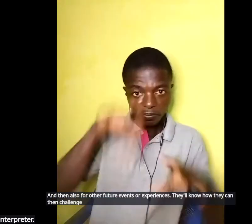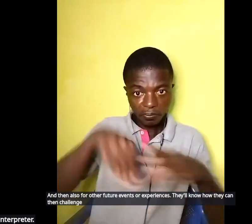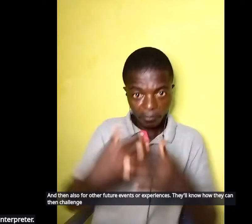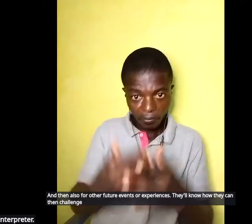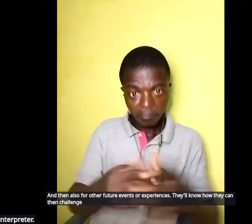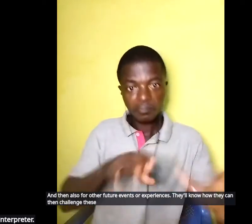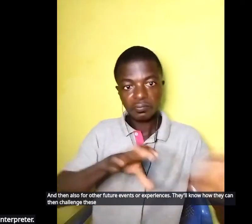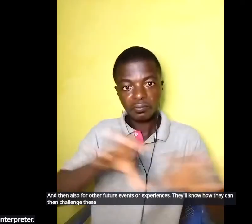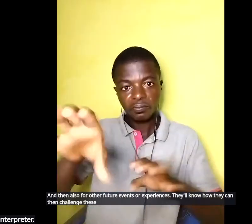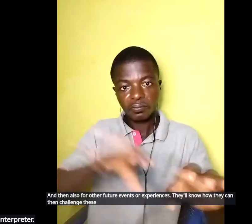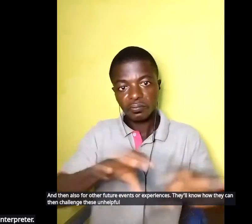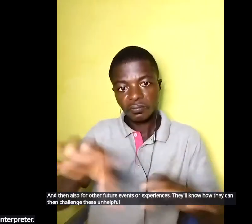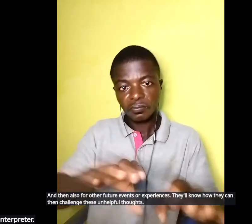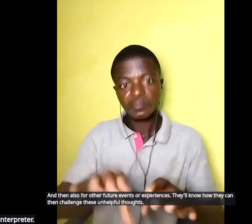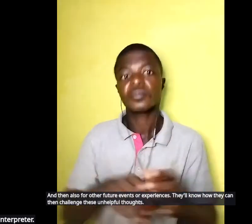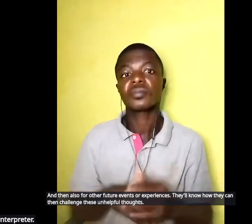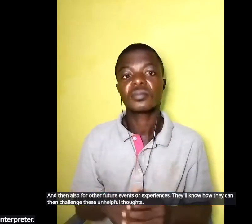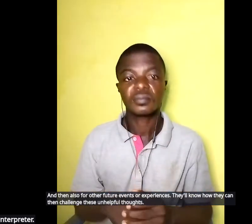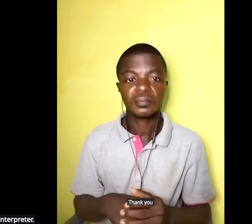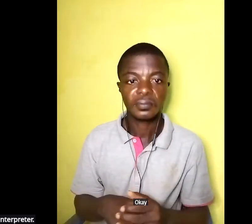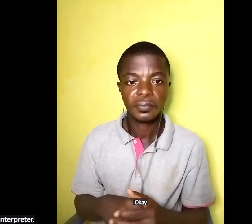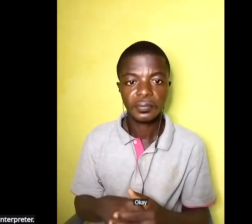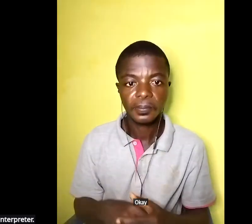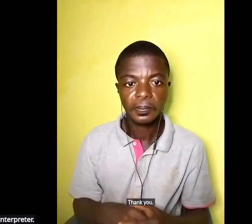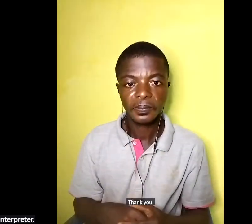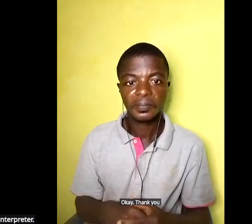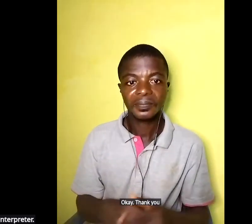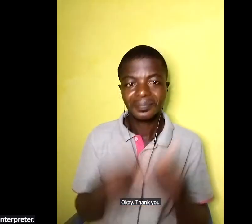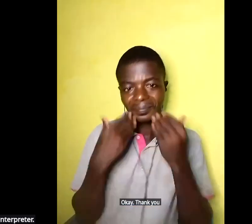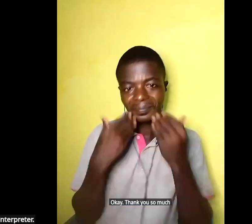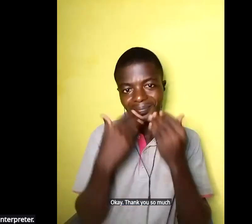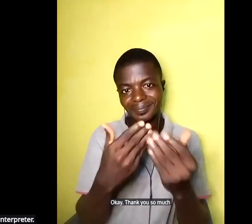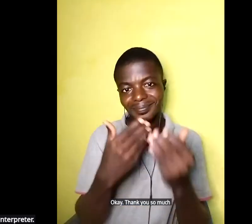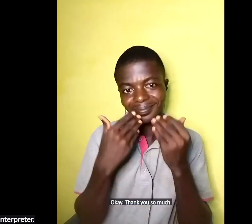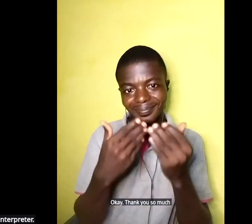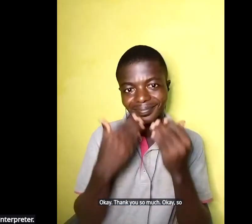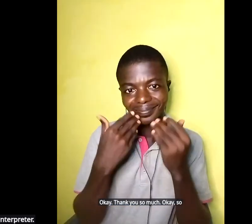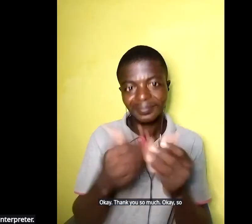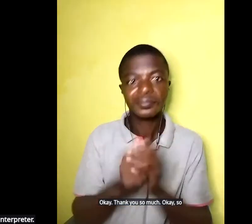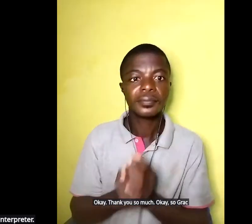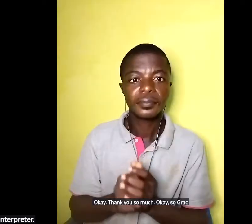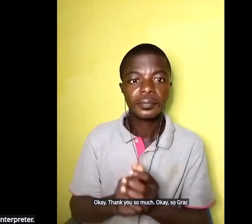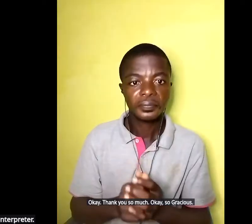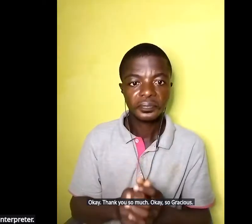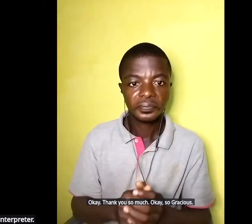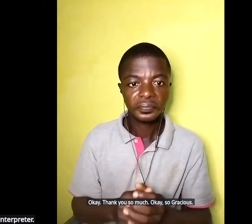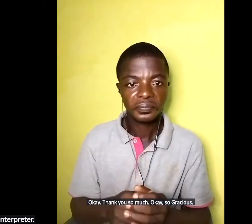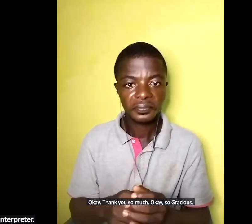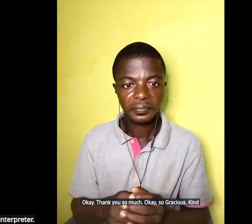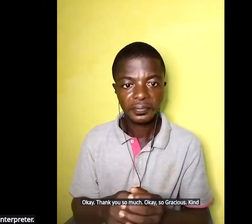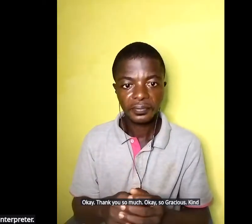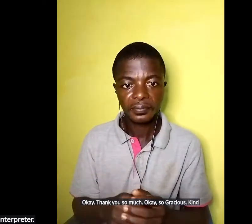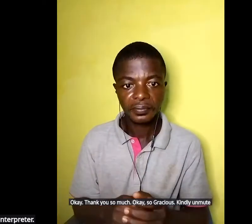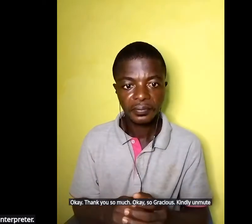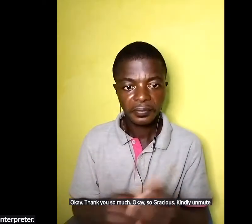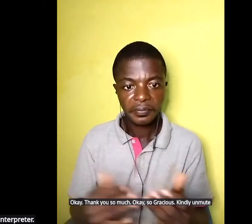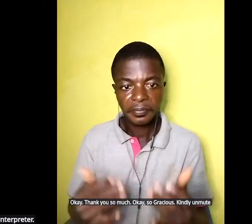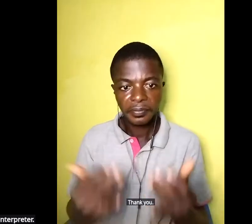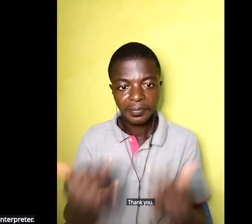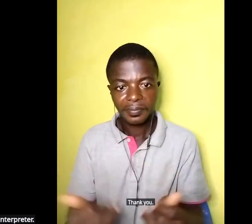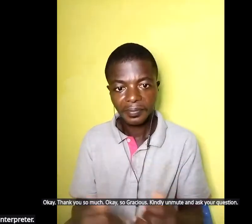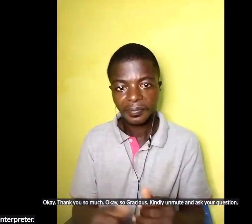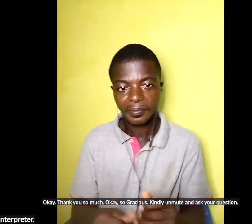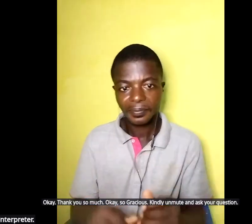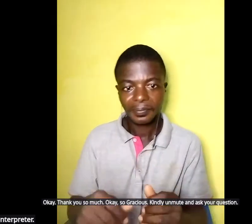these unhelpful thoughts. Thank you. Okay. Thank you so much. Okay, so Gracious, kindly unmute and ask your question.